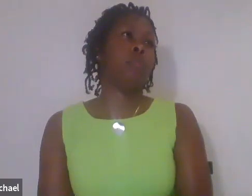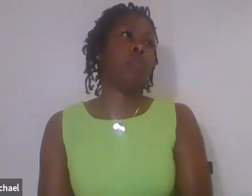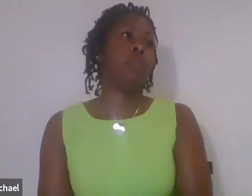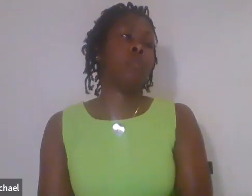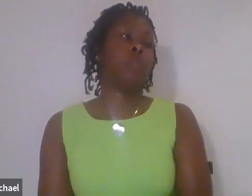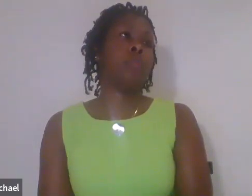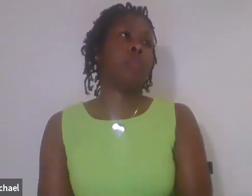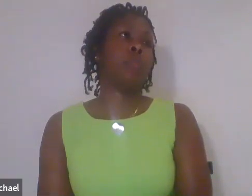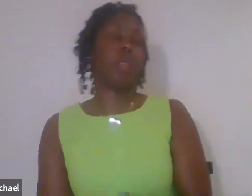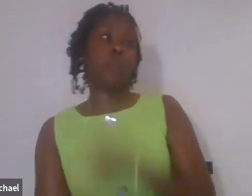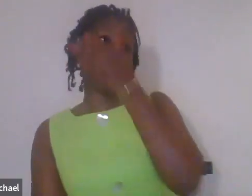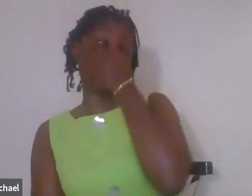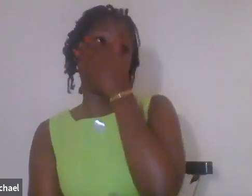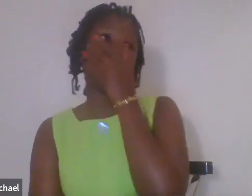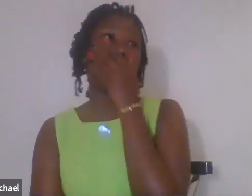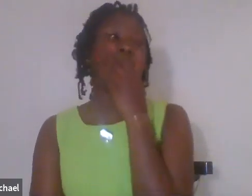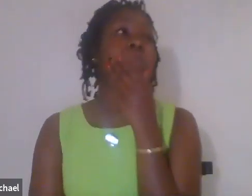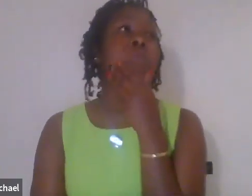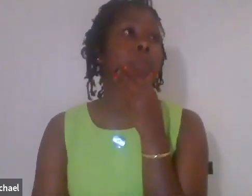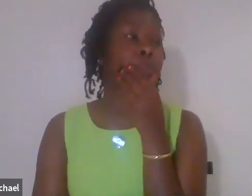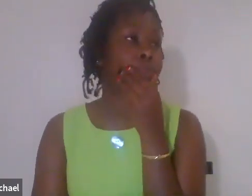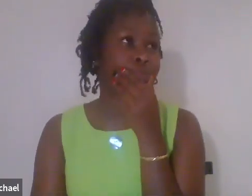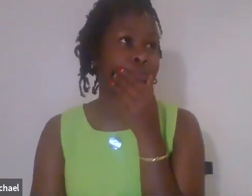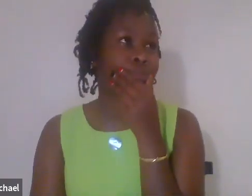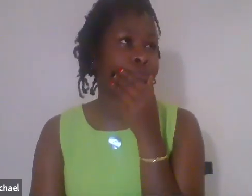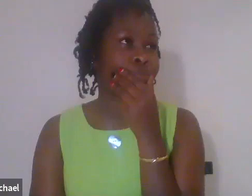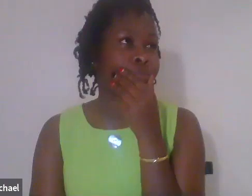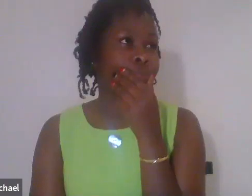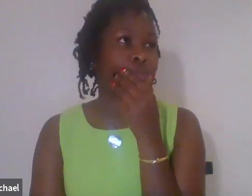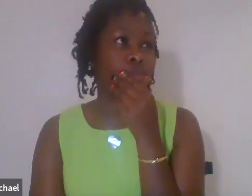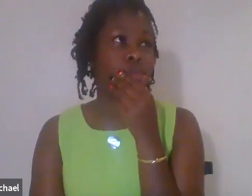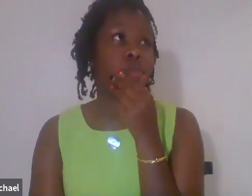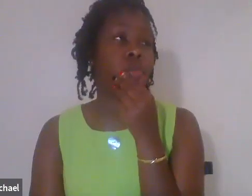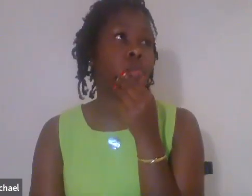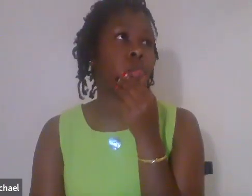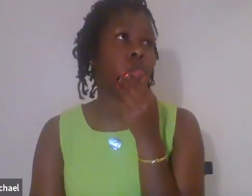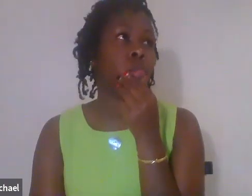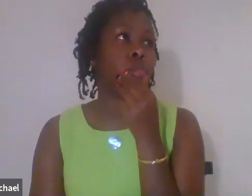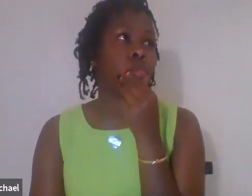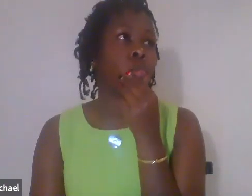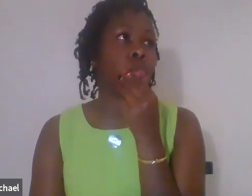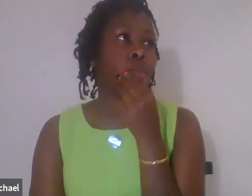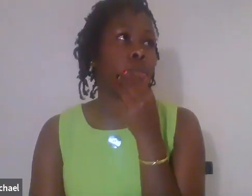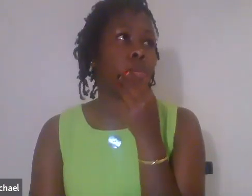people with persons with disability and the rest of the people. How do you manage that? Thank